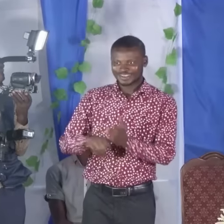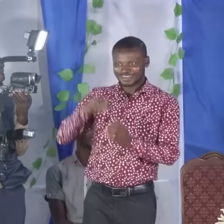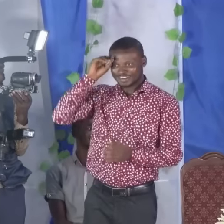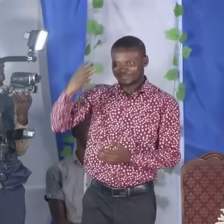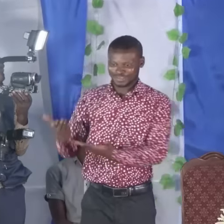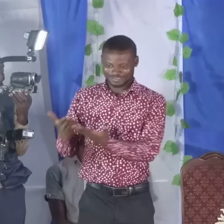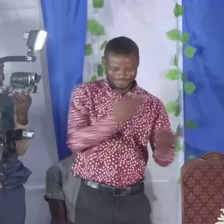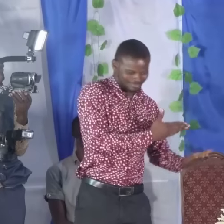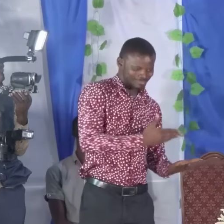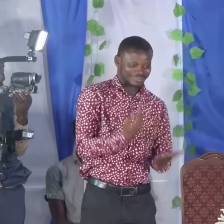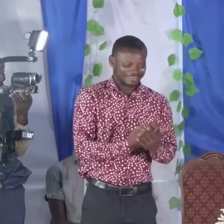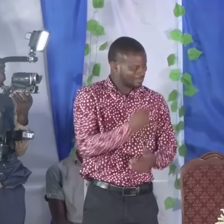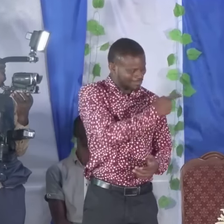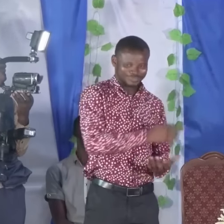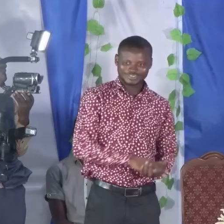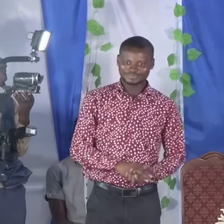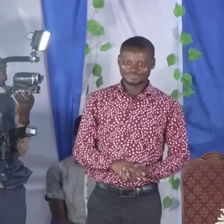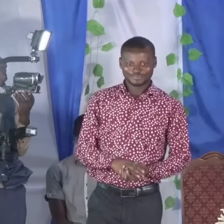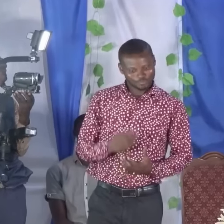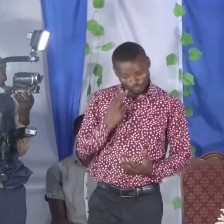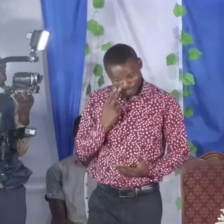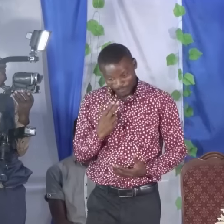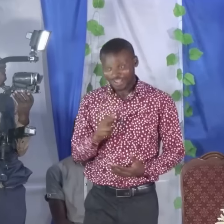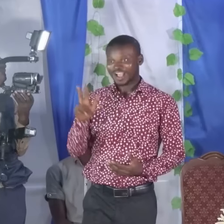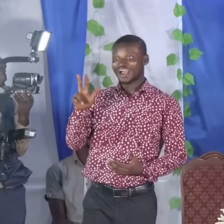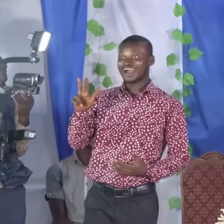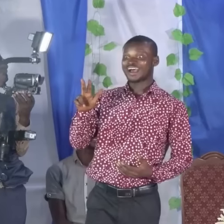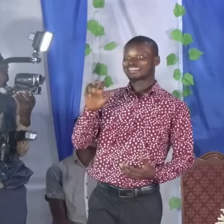the buyer, $300. Hey!